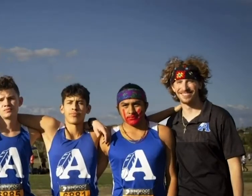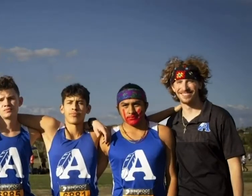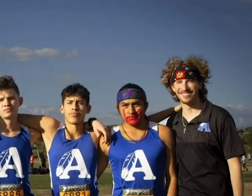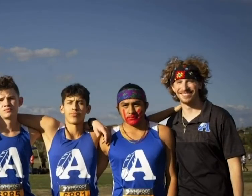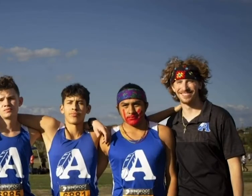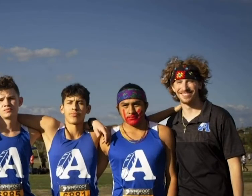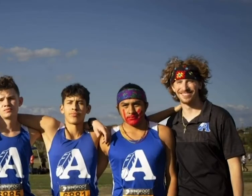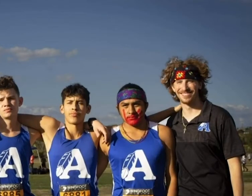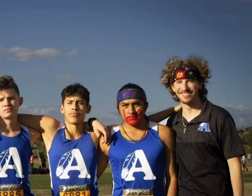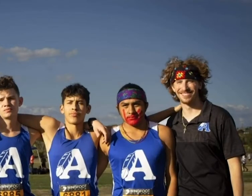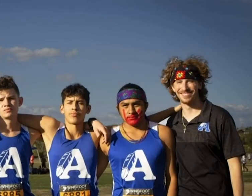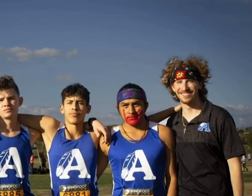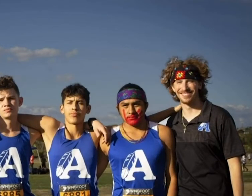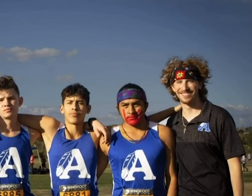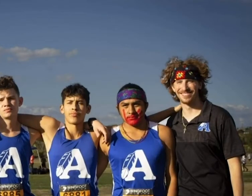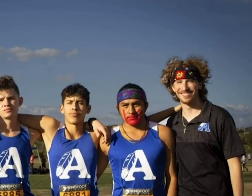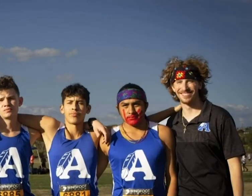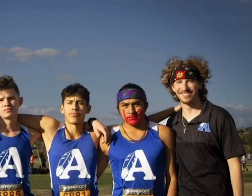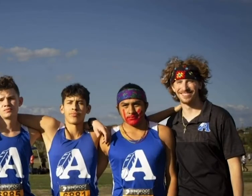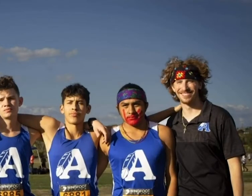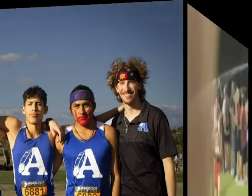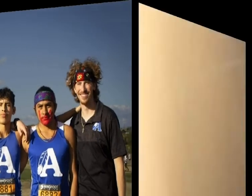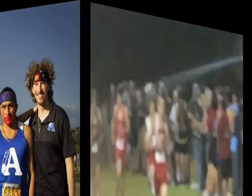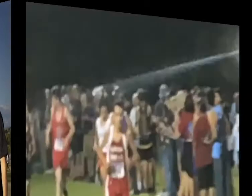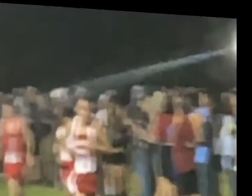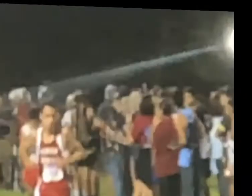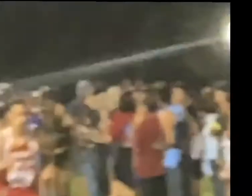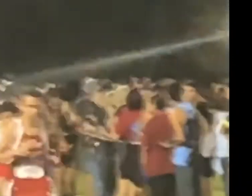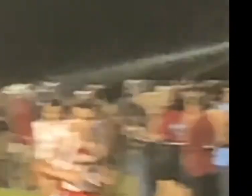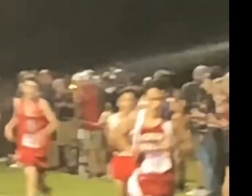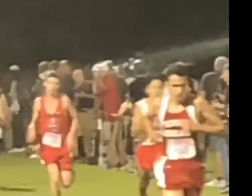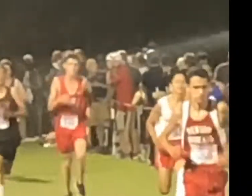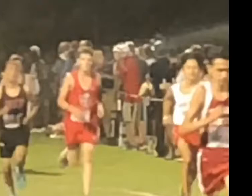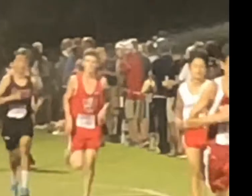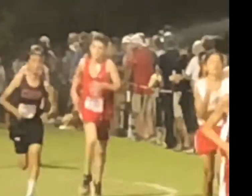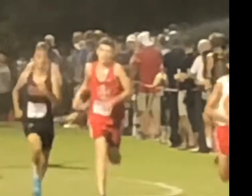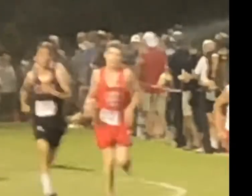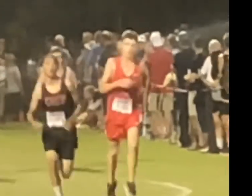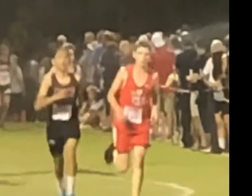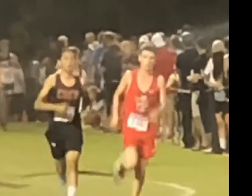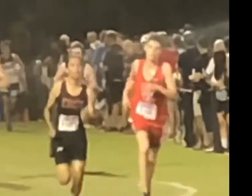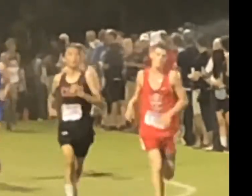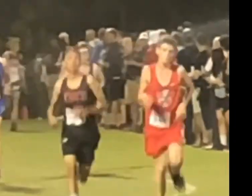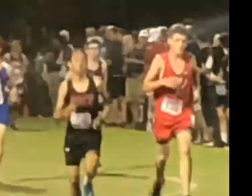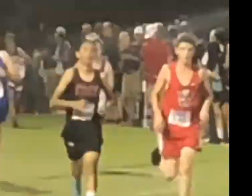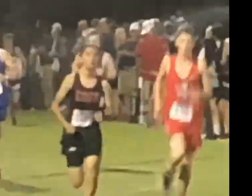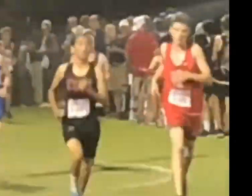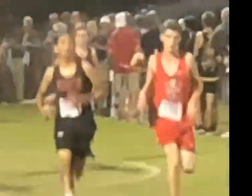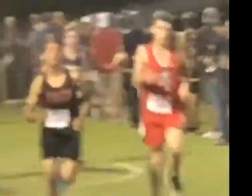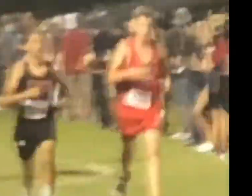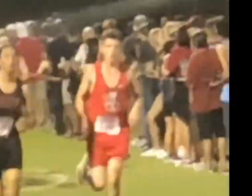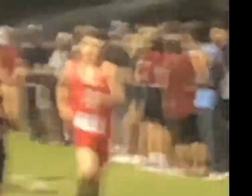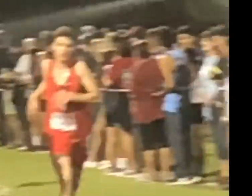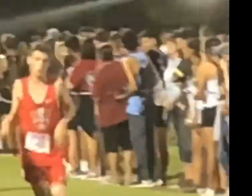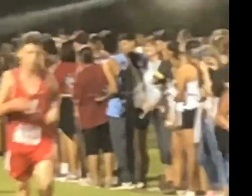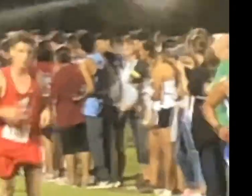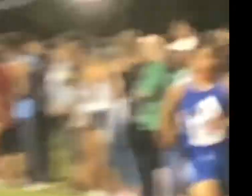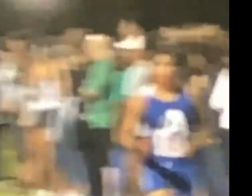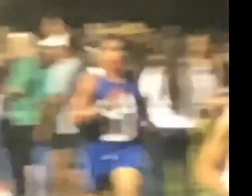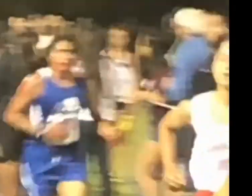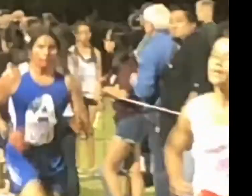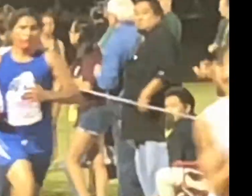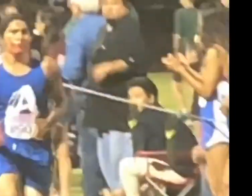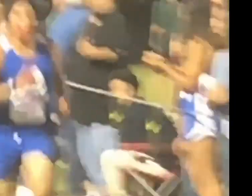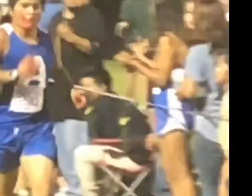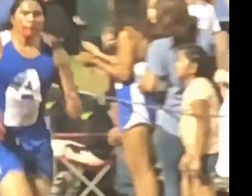coaches stand with arms around each other. 2 athletes have red hands painted across their mouths. Video footage of runners passing by headed to the